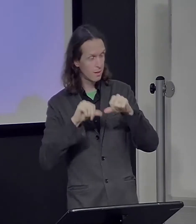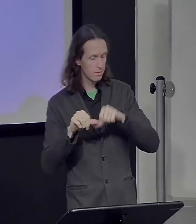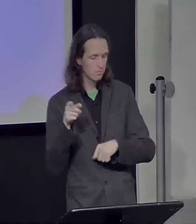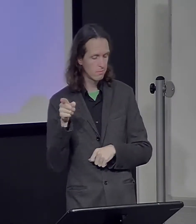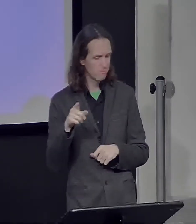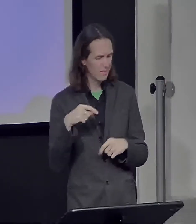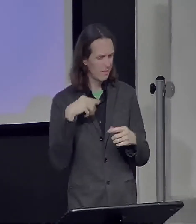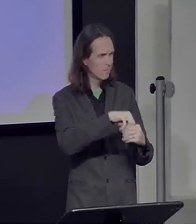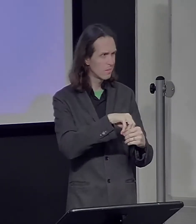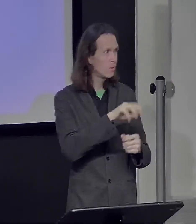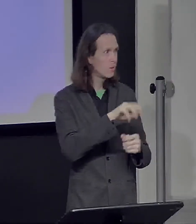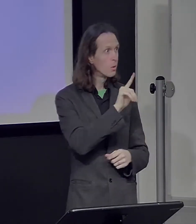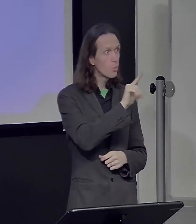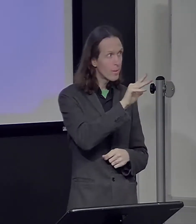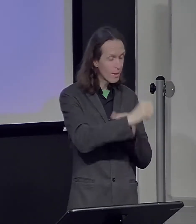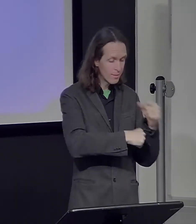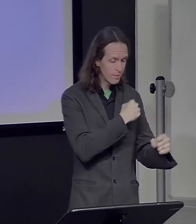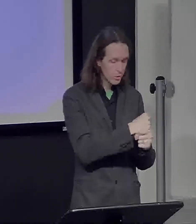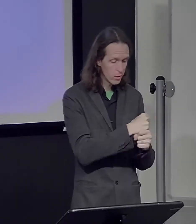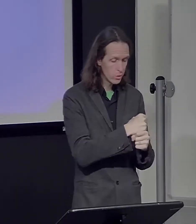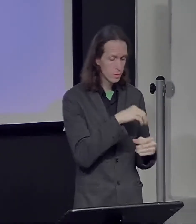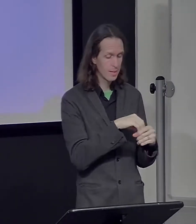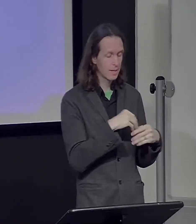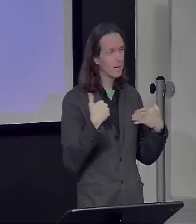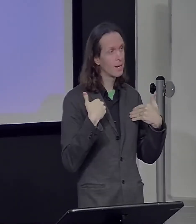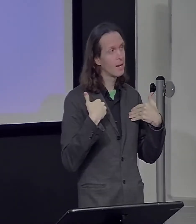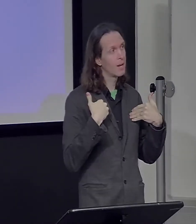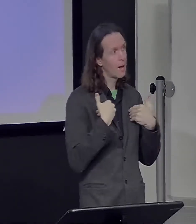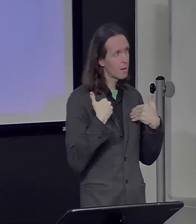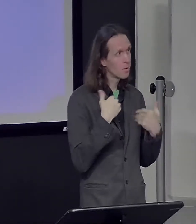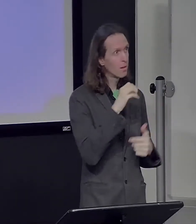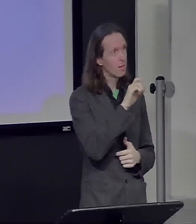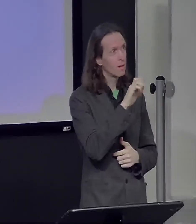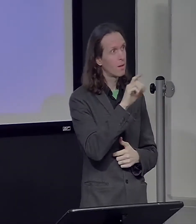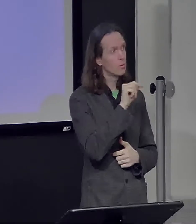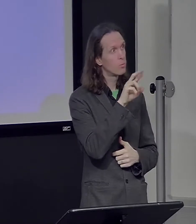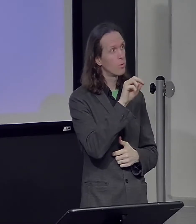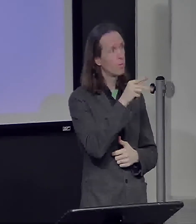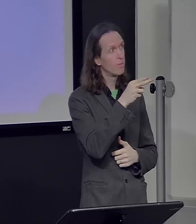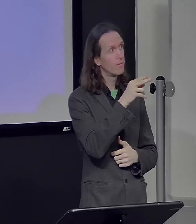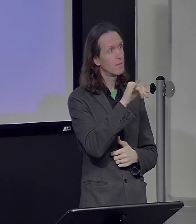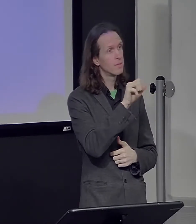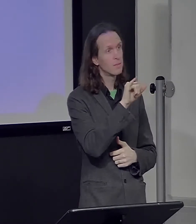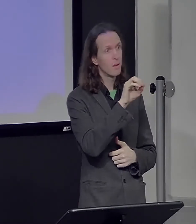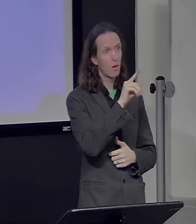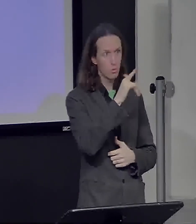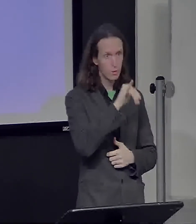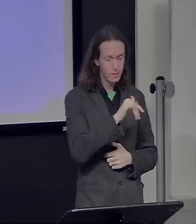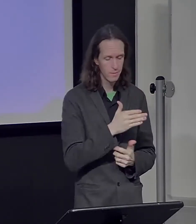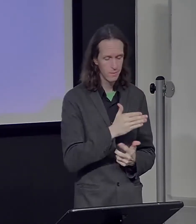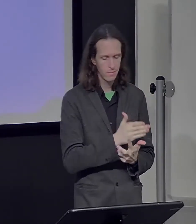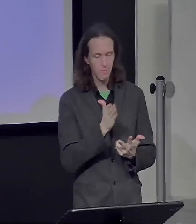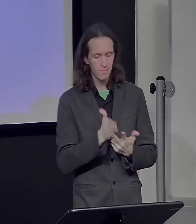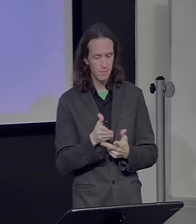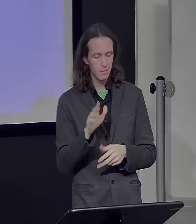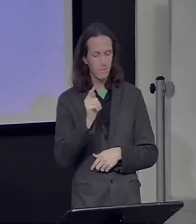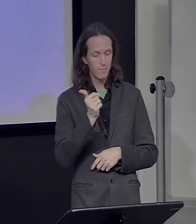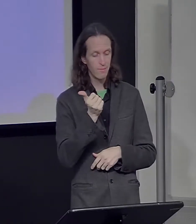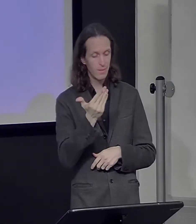With 35 years of experience in systems and cognitive neuroscience, more than 25 years of experience in